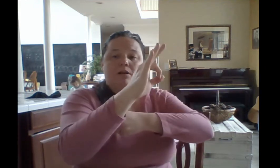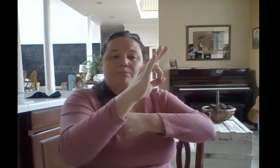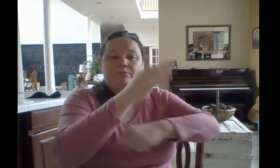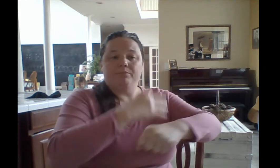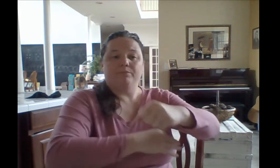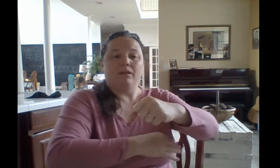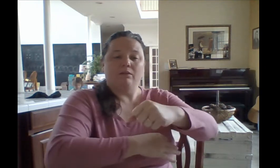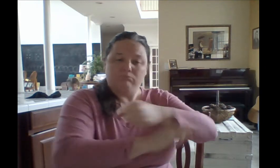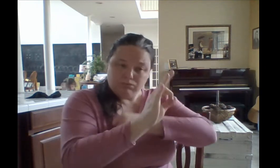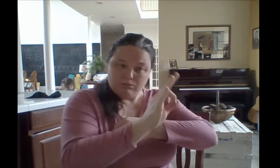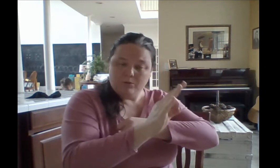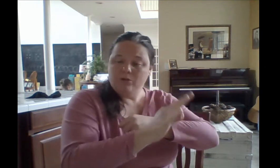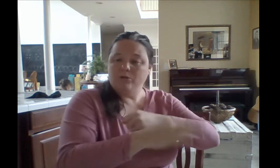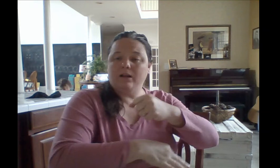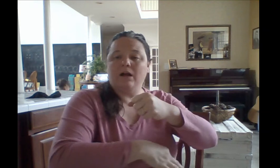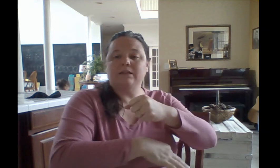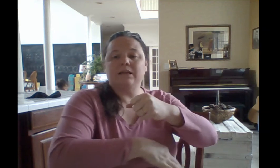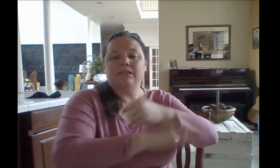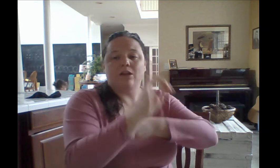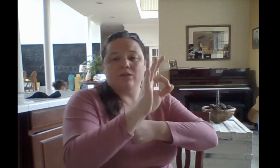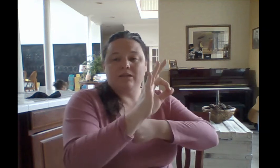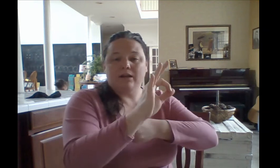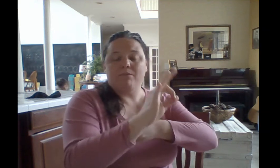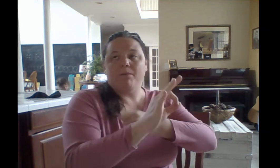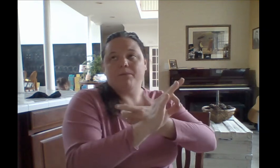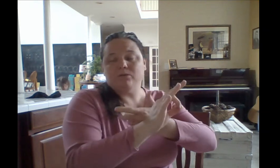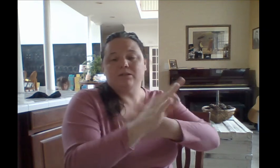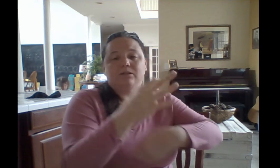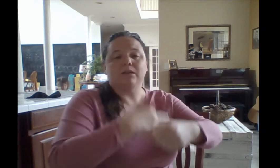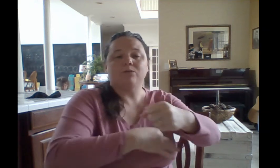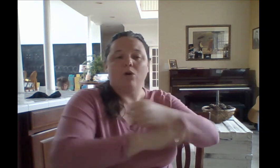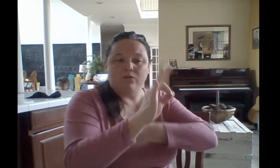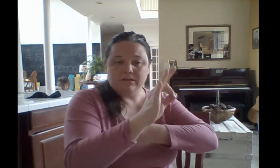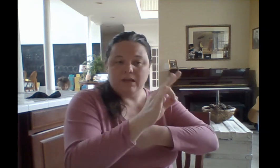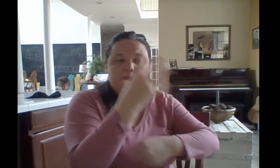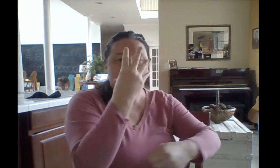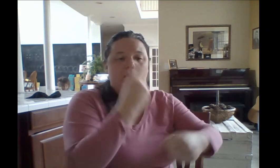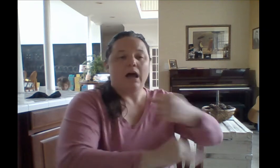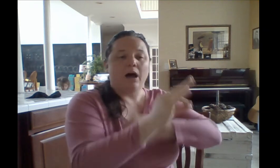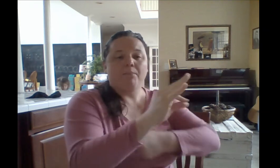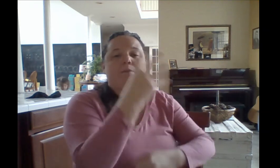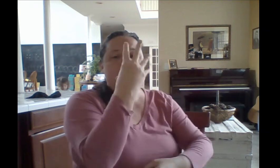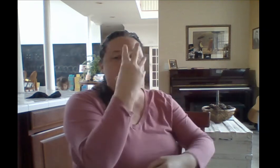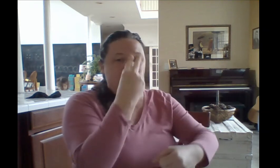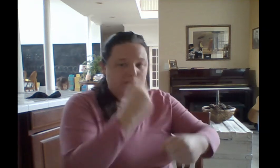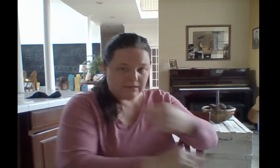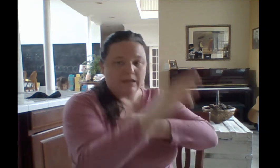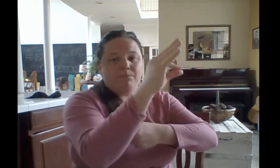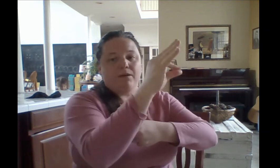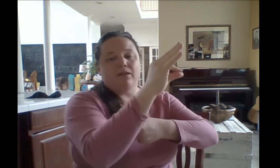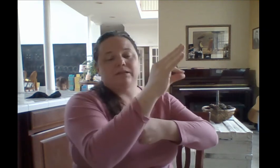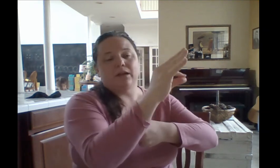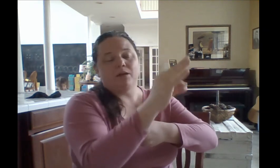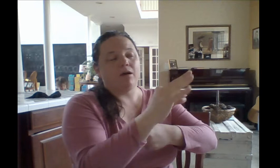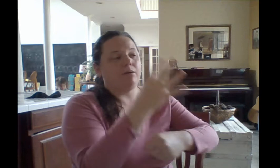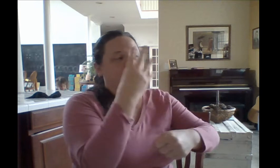up. And when you do it in context, they know the sun came up and you were still asleep, so overslept. I'll probably do sleep and then sun come up